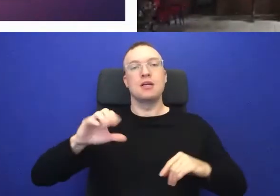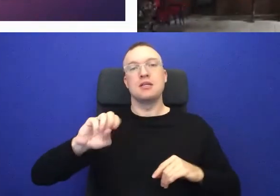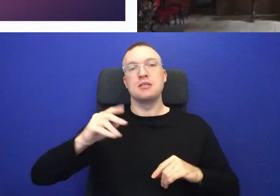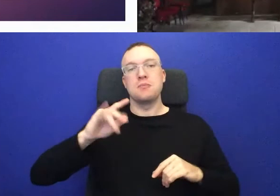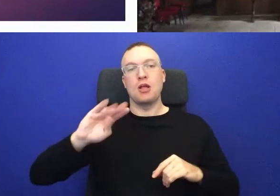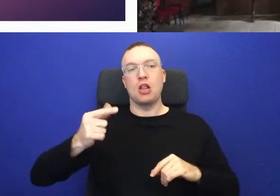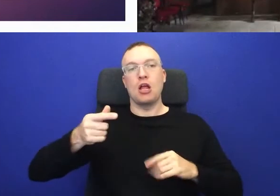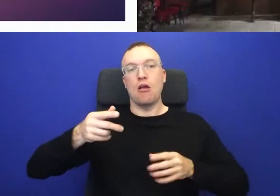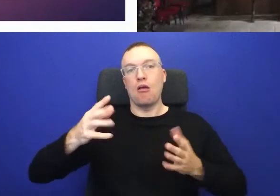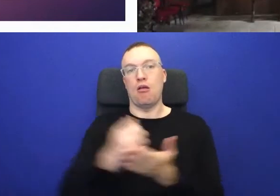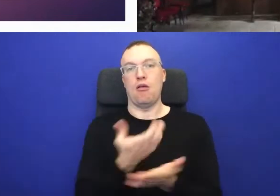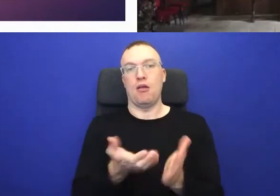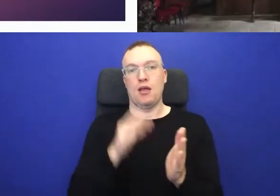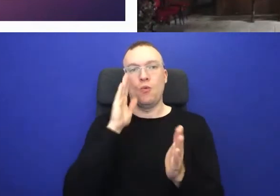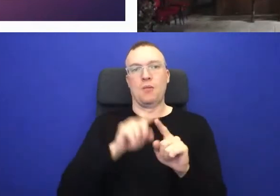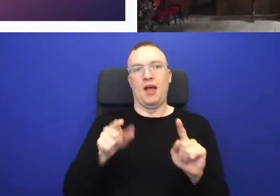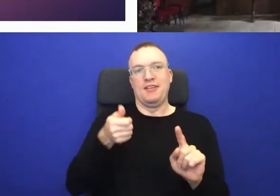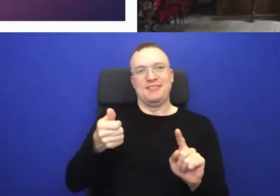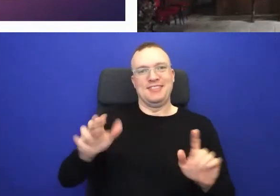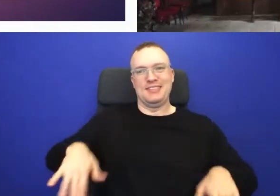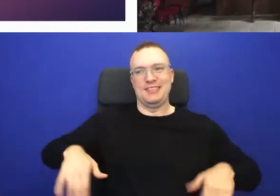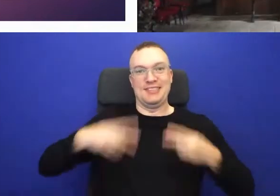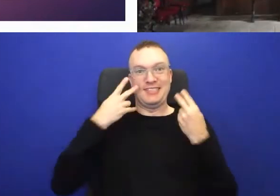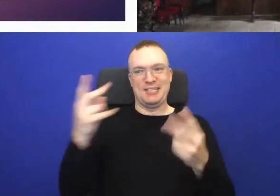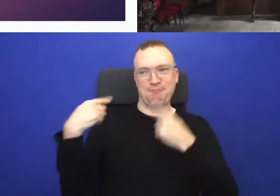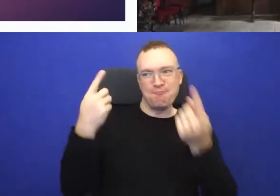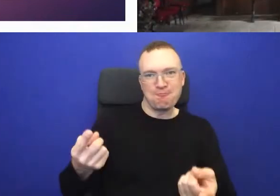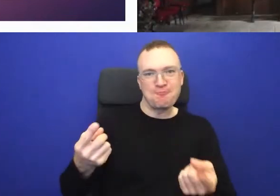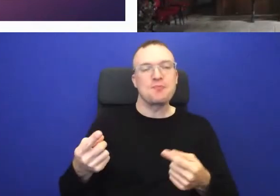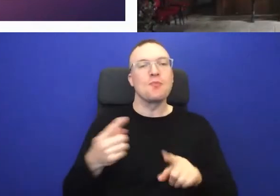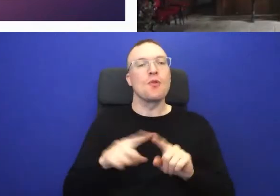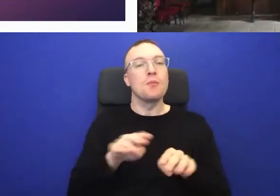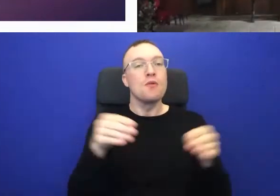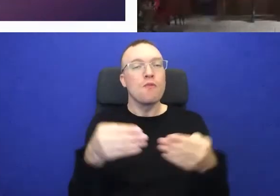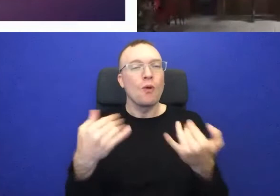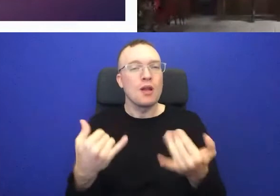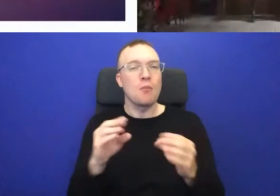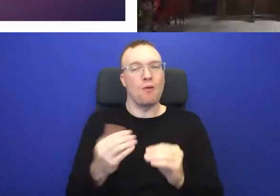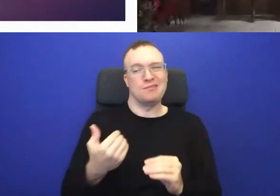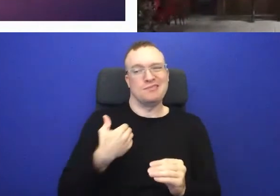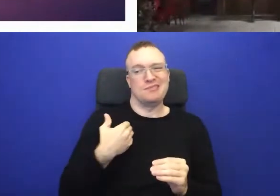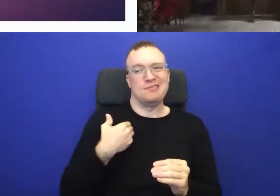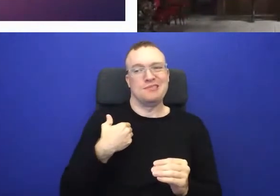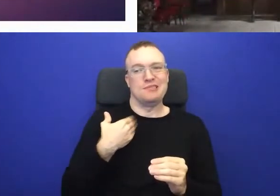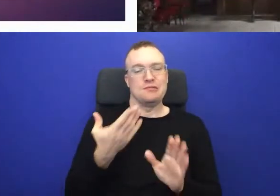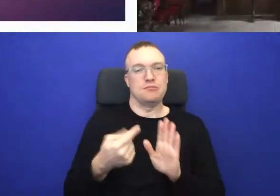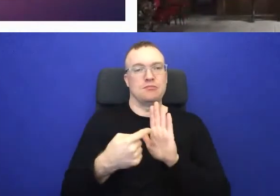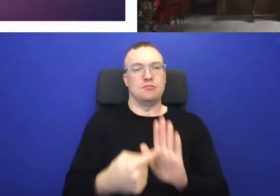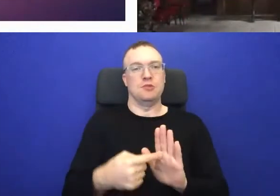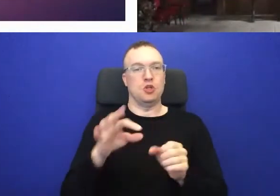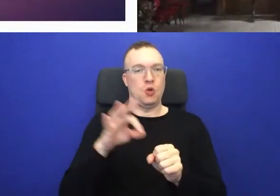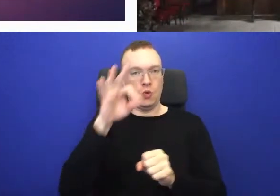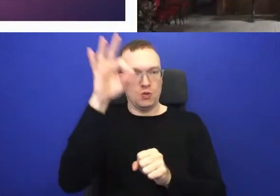and France, but he's still not been seen. So what I want to really focus in on today is a more recently sighted ghost.